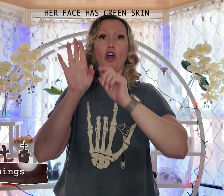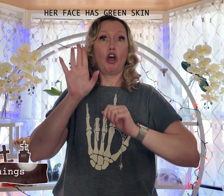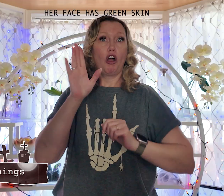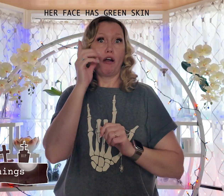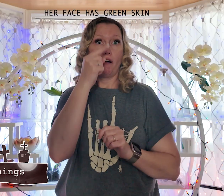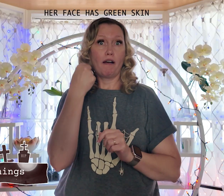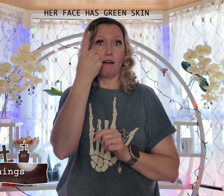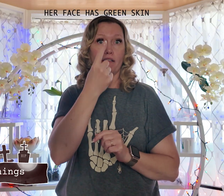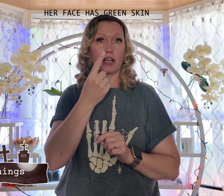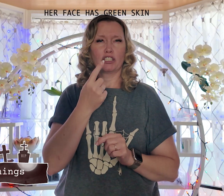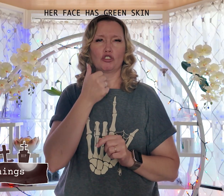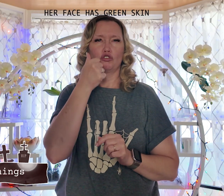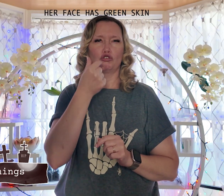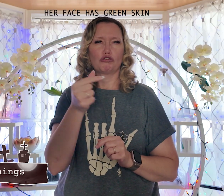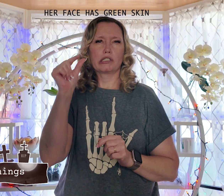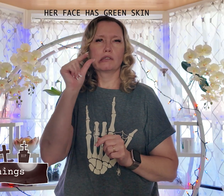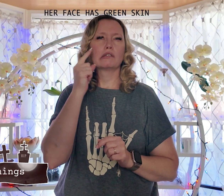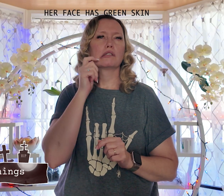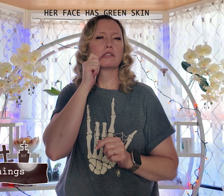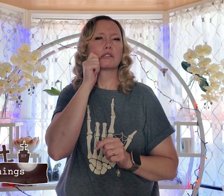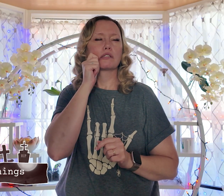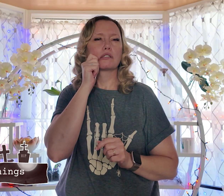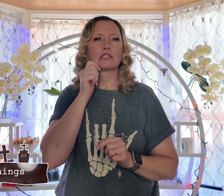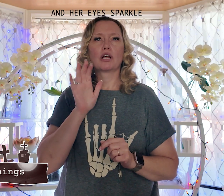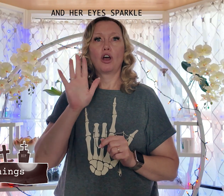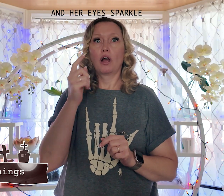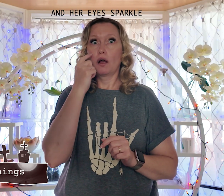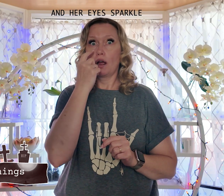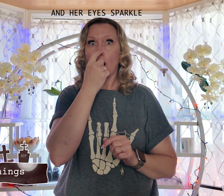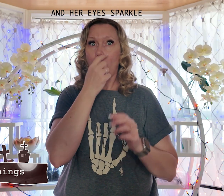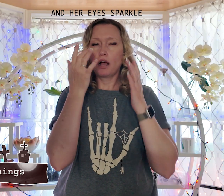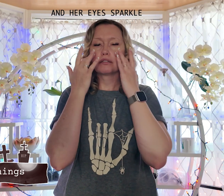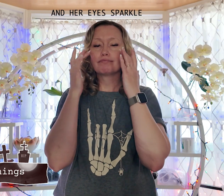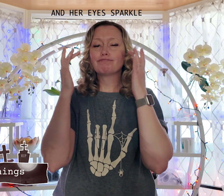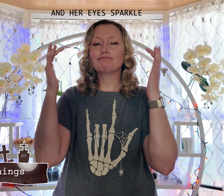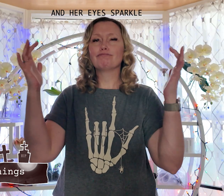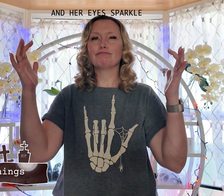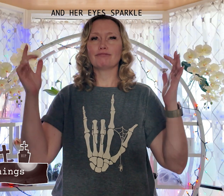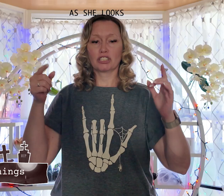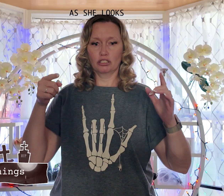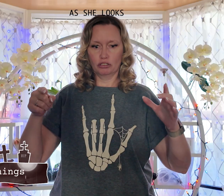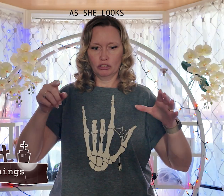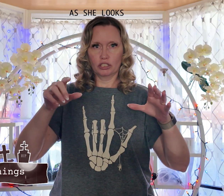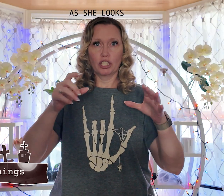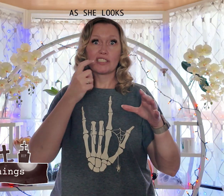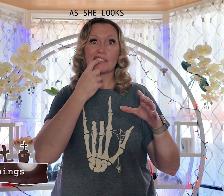Her face has green skin, and her eyes sparkle as she looks into